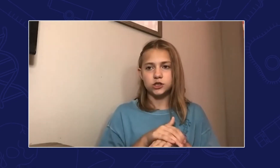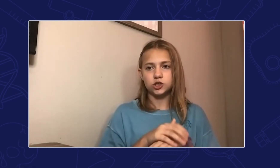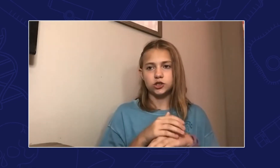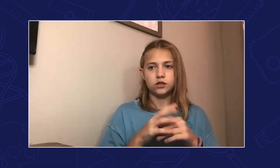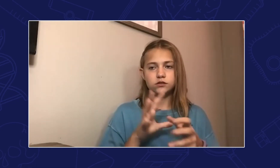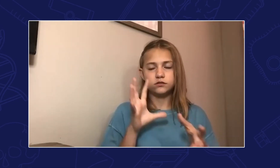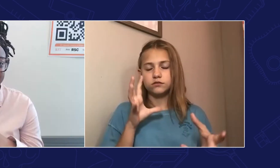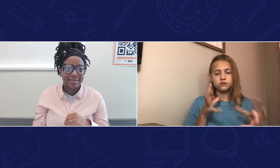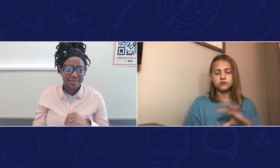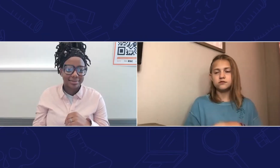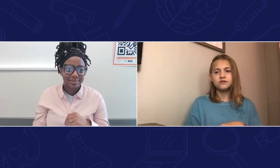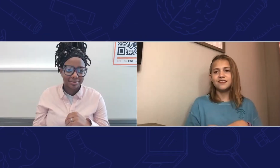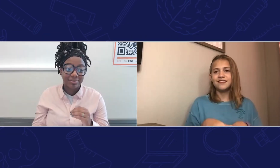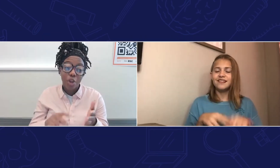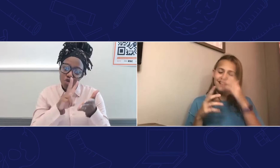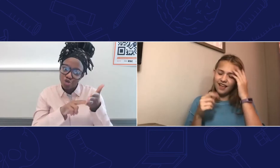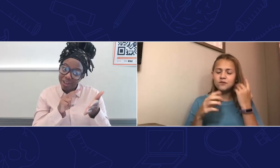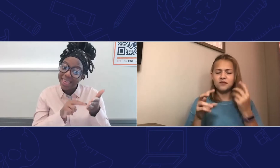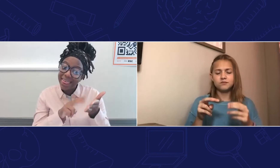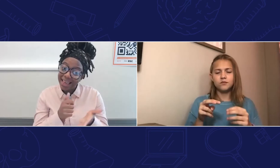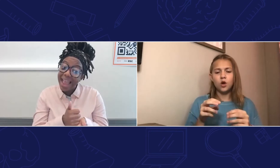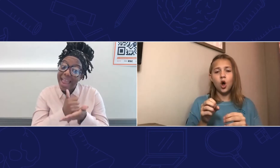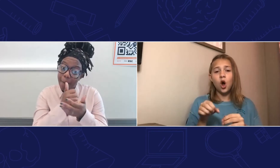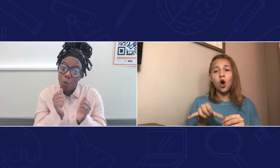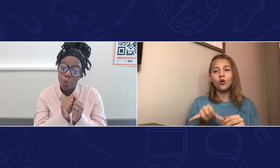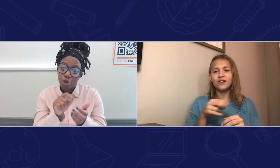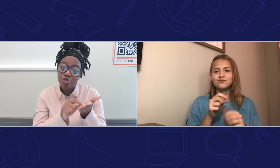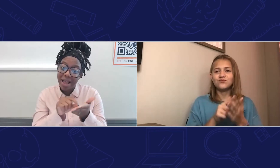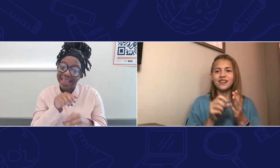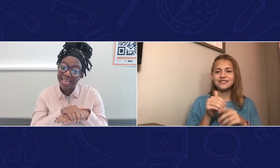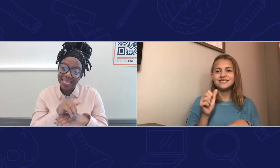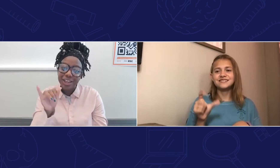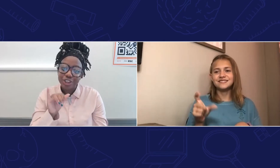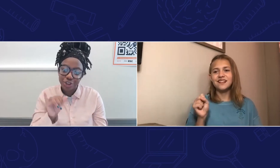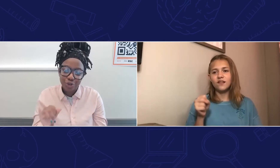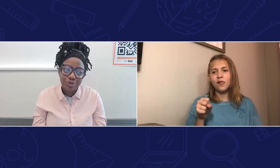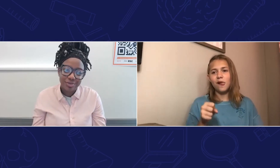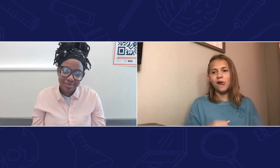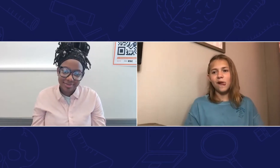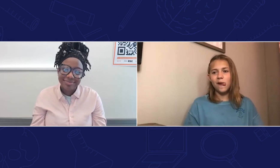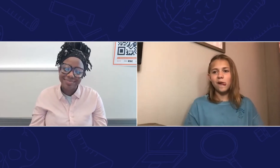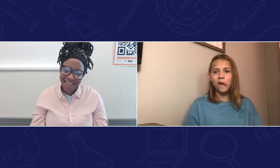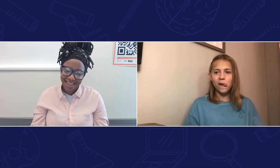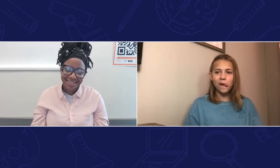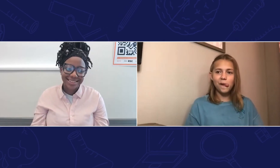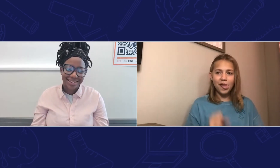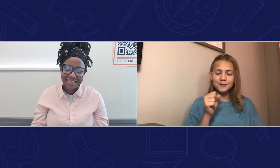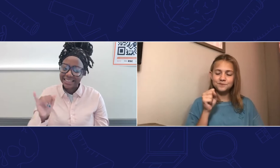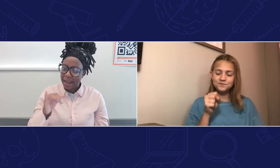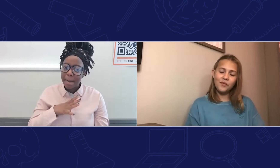And it was a total 180 for me. Reading helps with writing in English. Yeah, I didn't realize I was writing in ASL. Yeah.